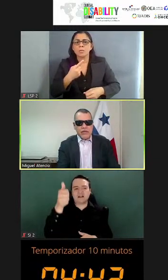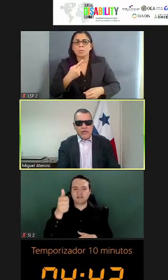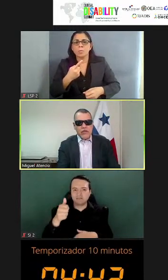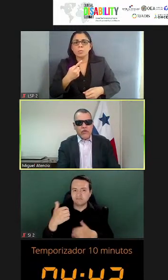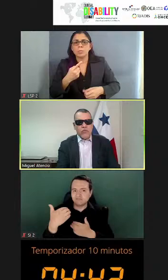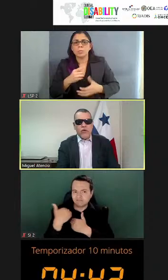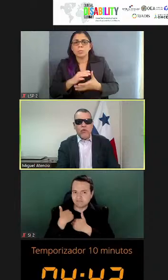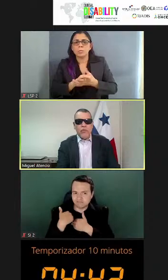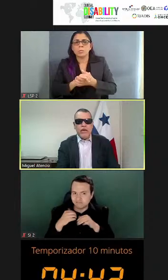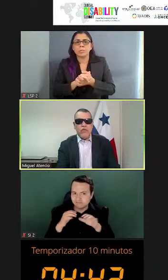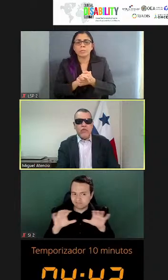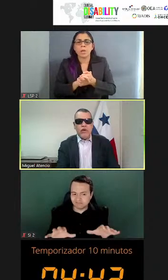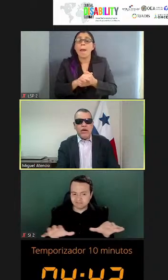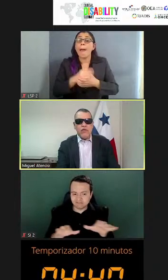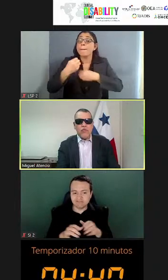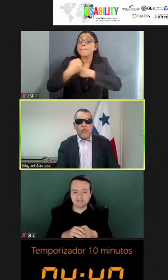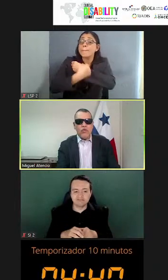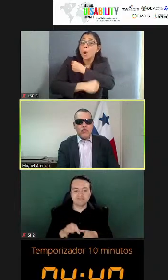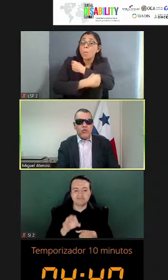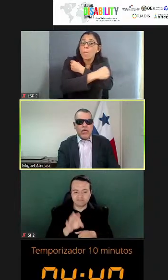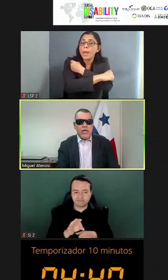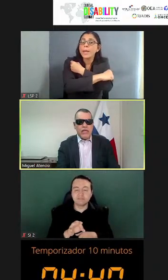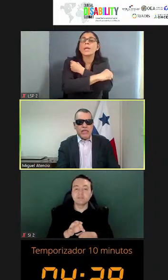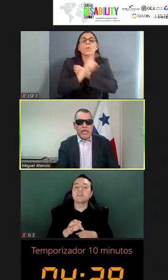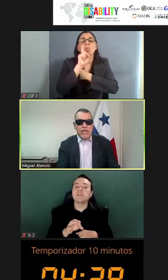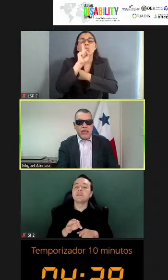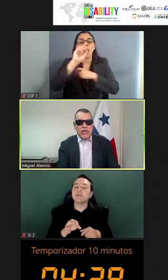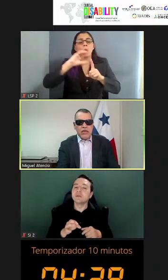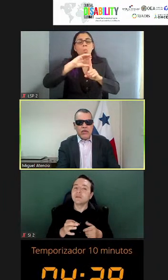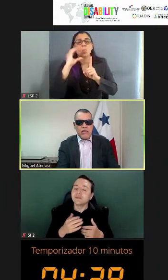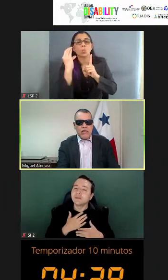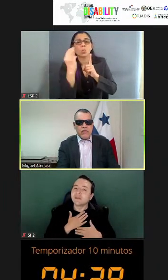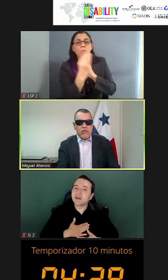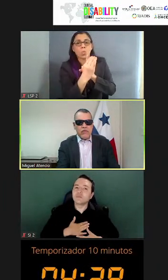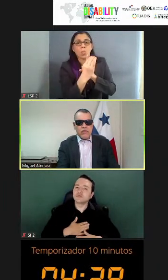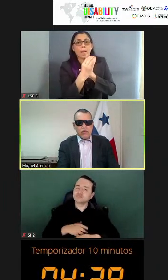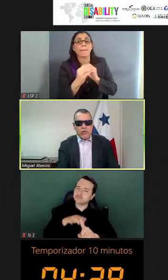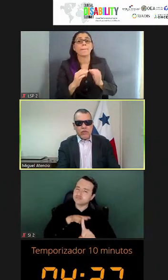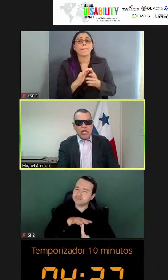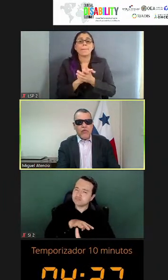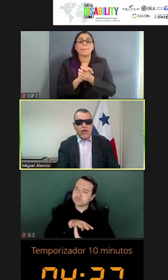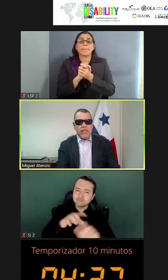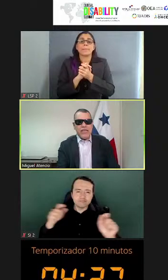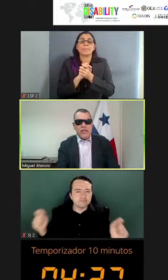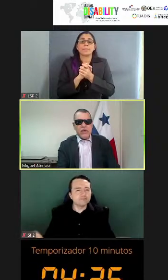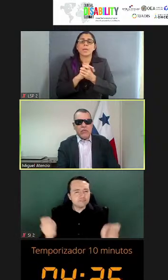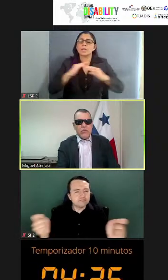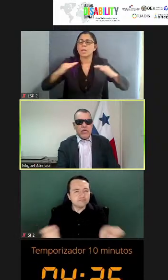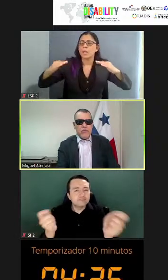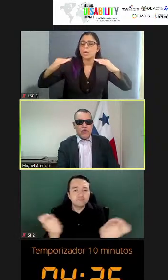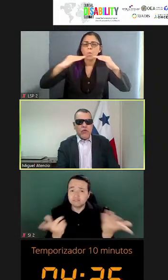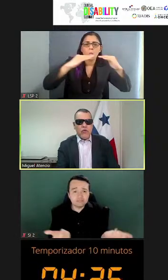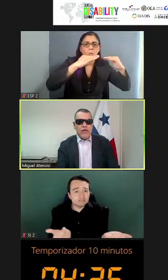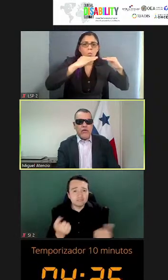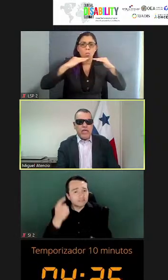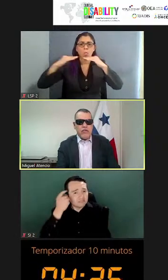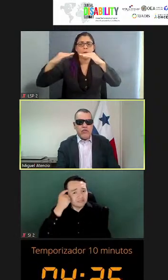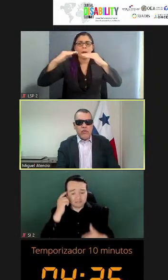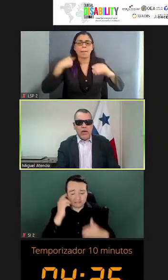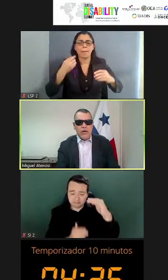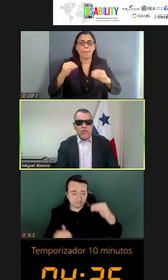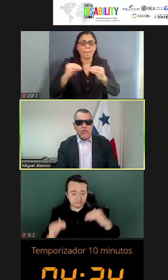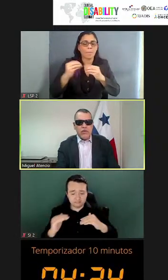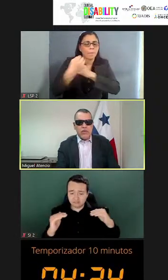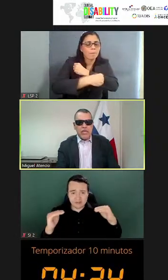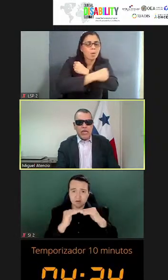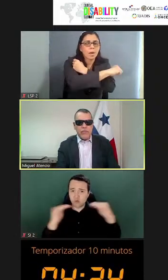fundamentally the promotion of a equality